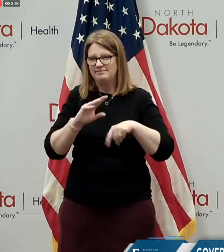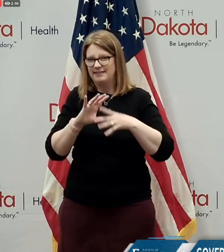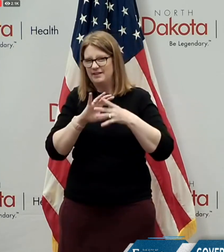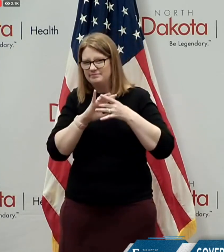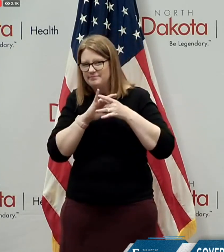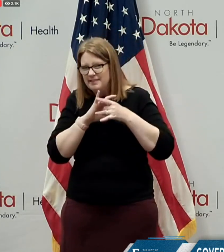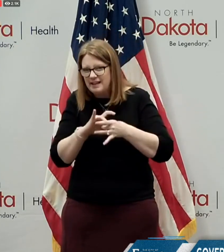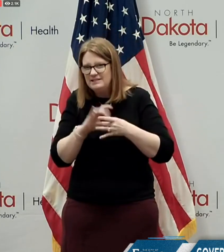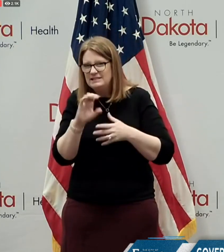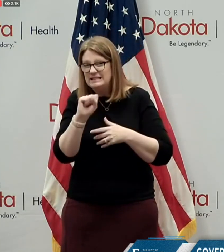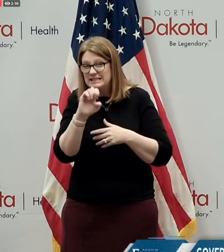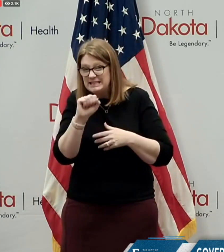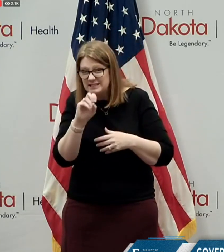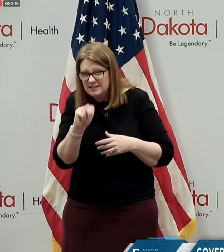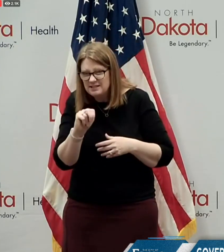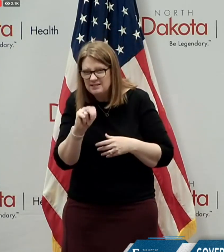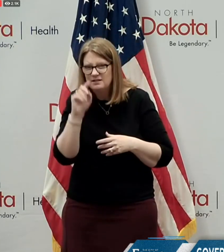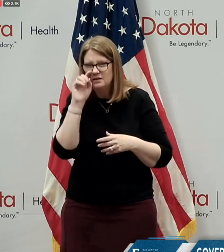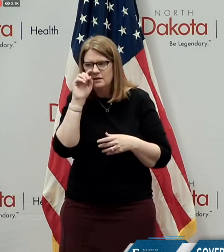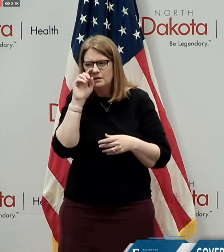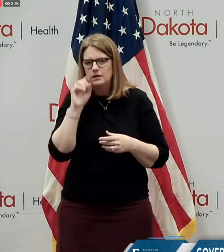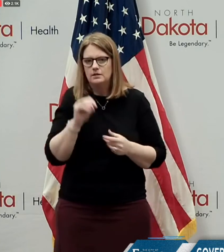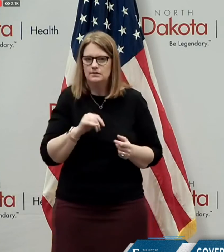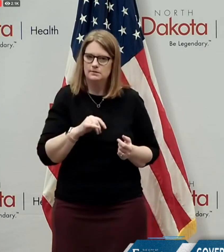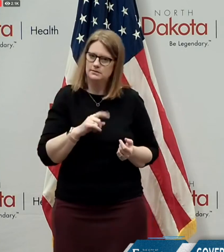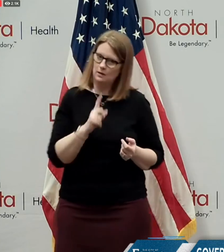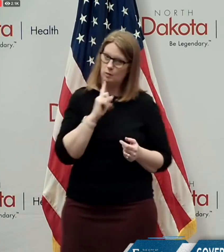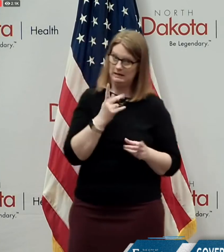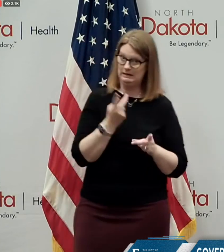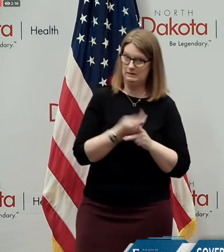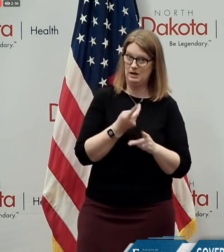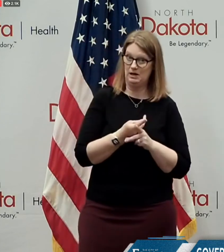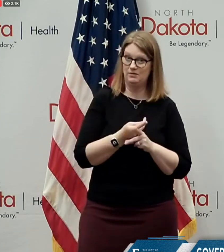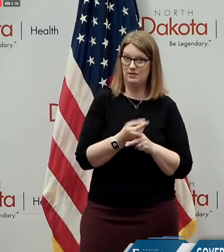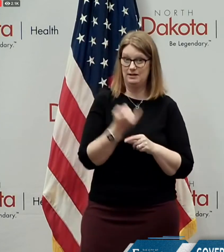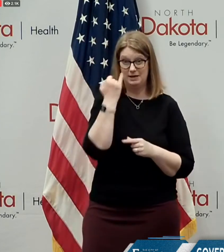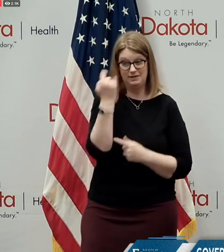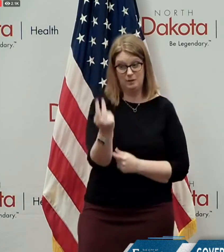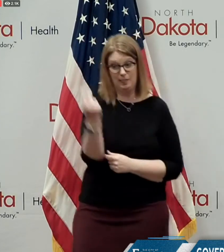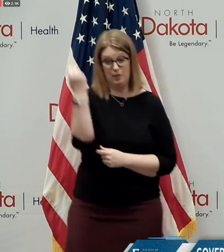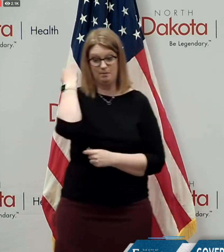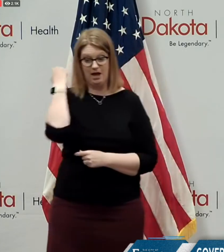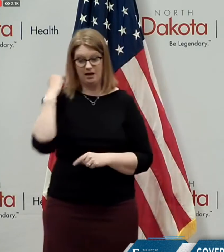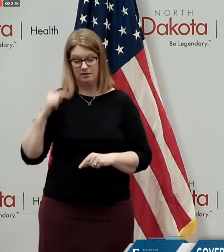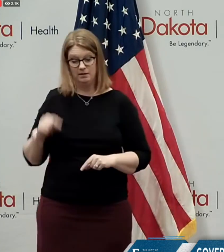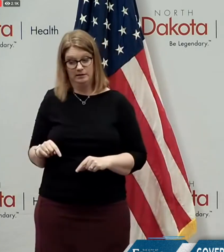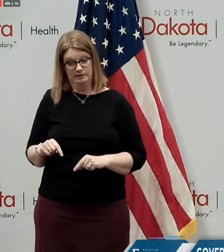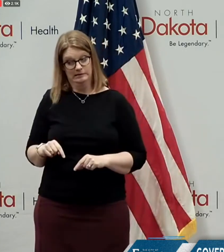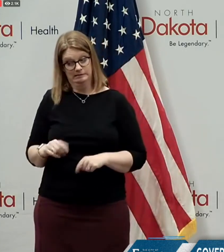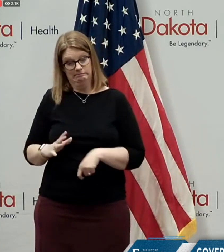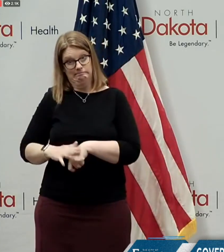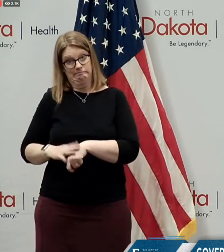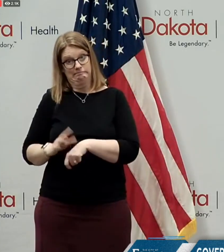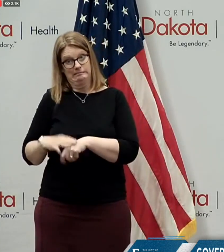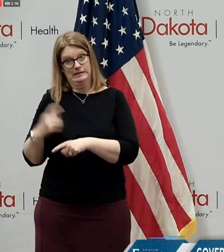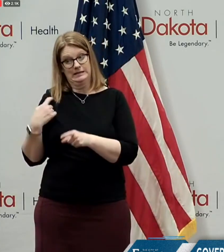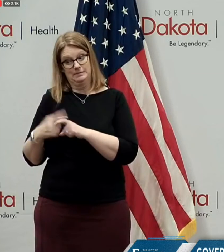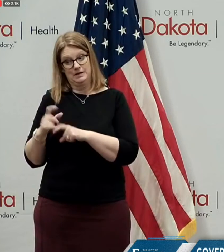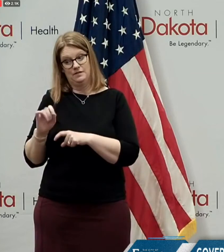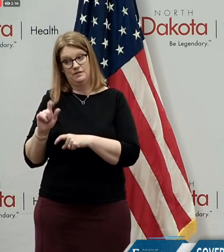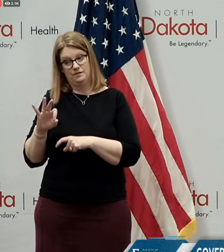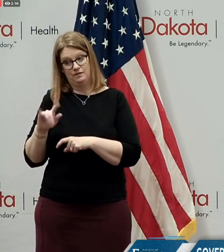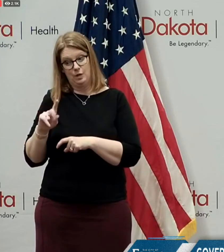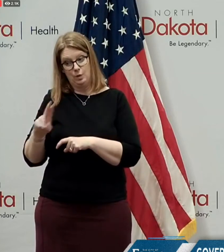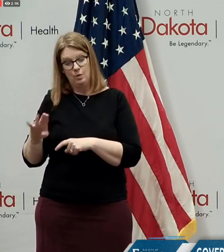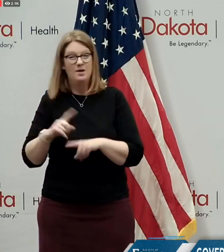want to learn from the current data, but be cautionary about history to declare victory too soon. Maybe we'll get a reprieve this summer, but I